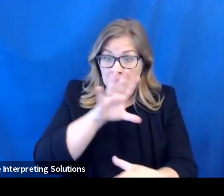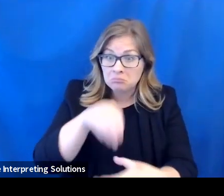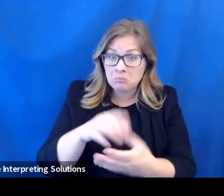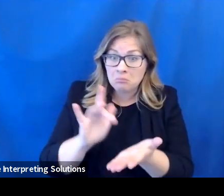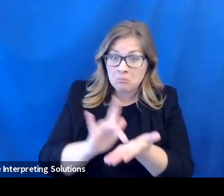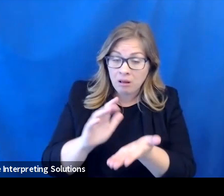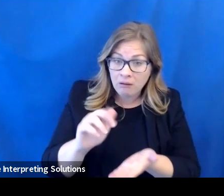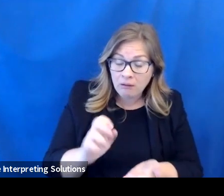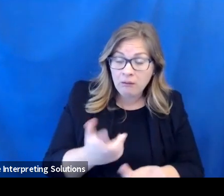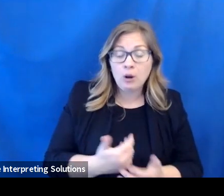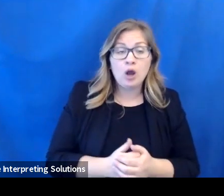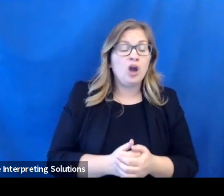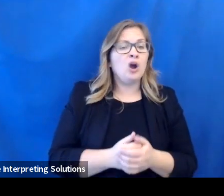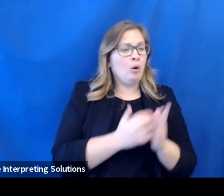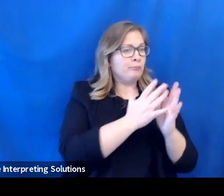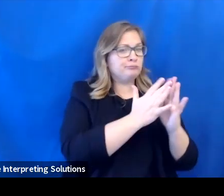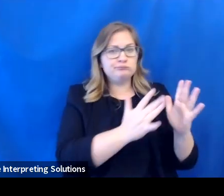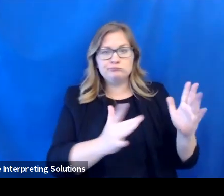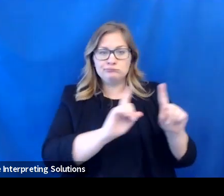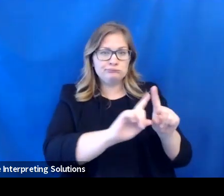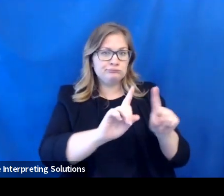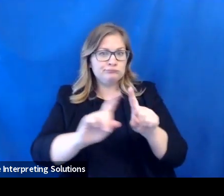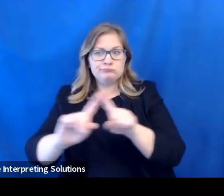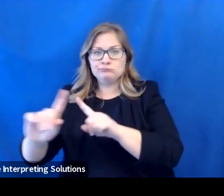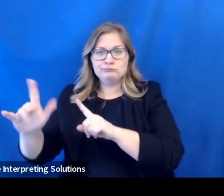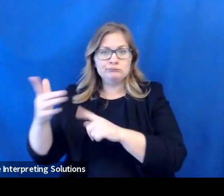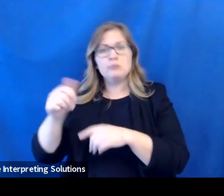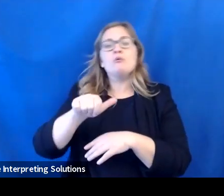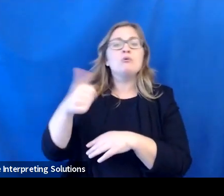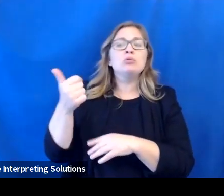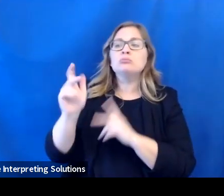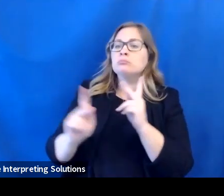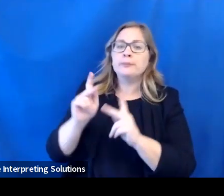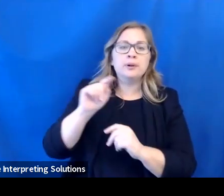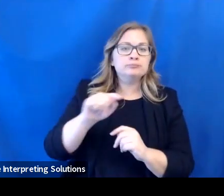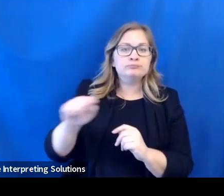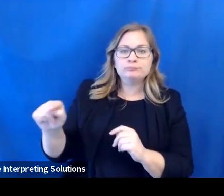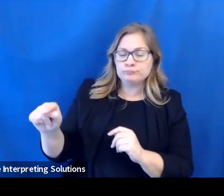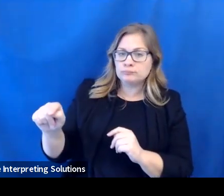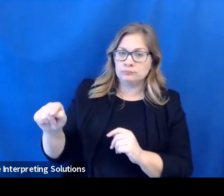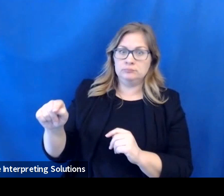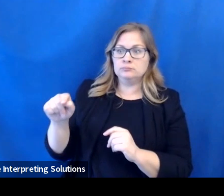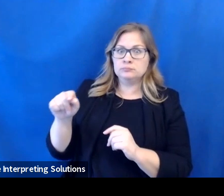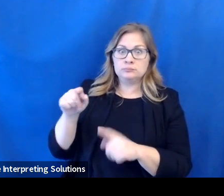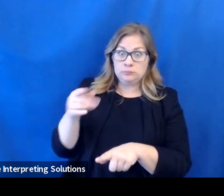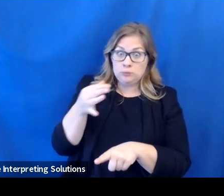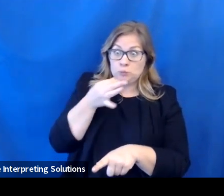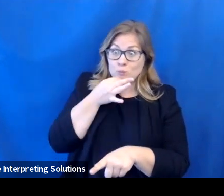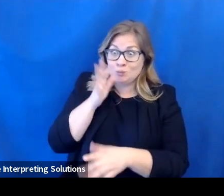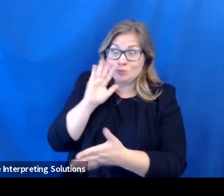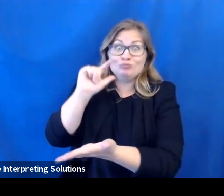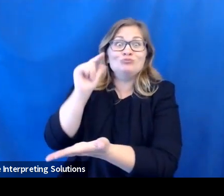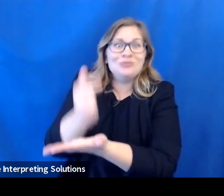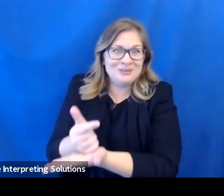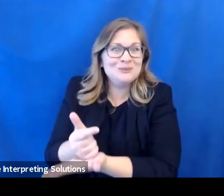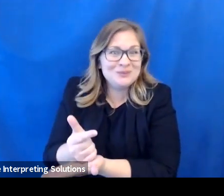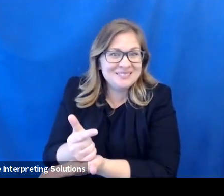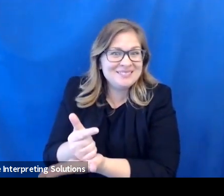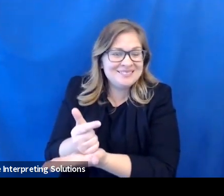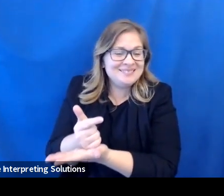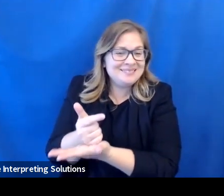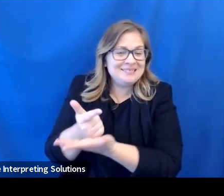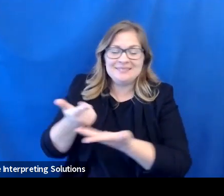at folks who are just ready to graduate, have fulfilled all of their training requirements, and how can we get them really quickly